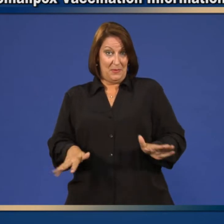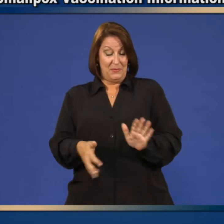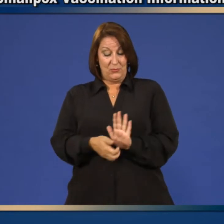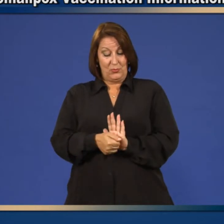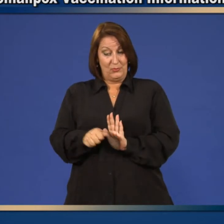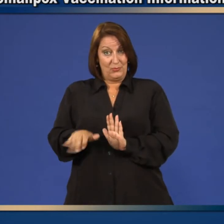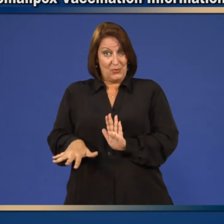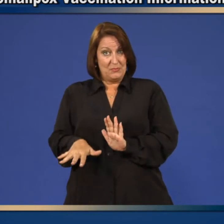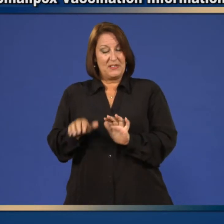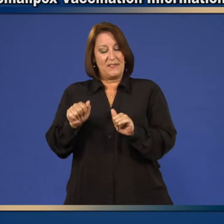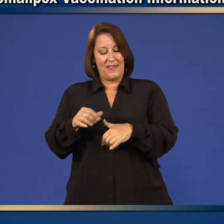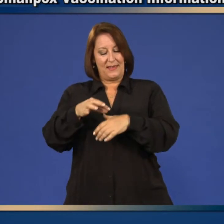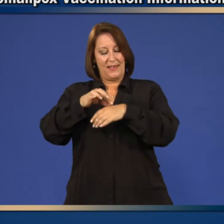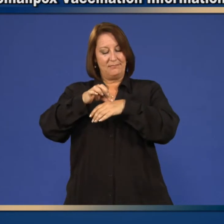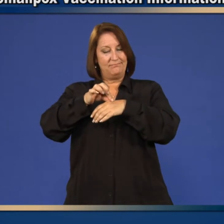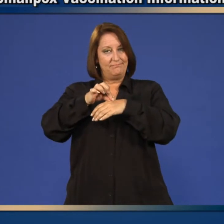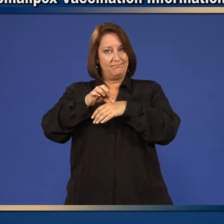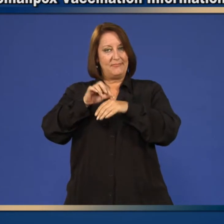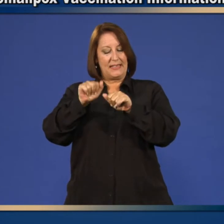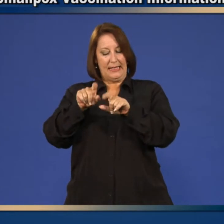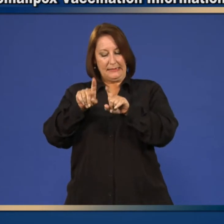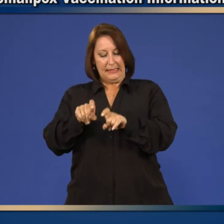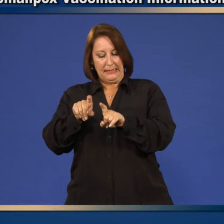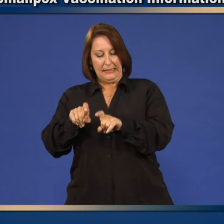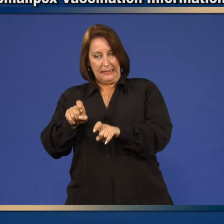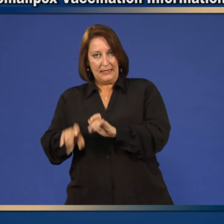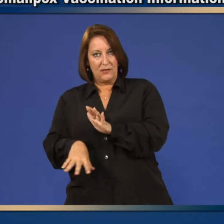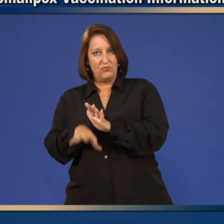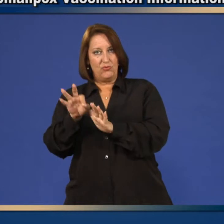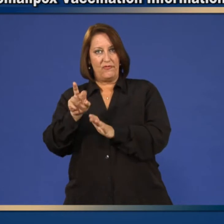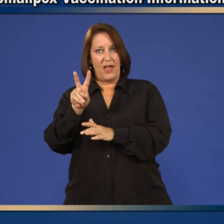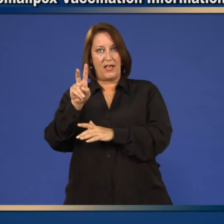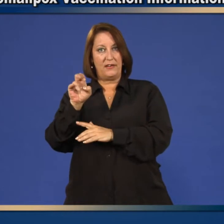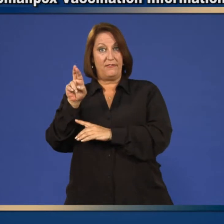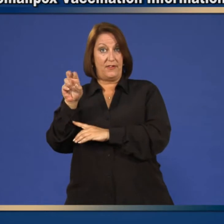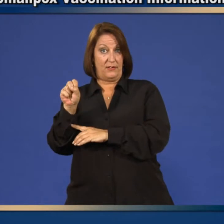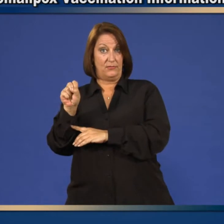for the smallpox vaccine virus.